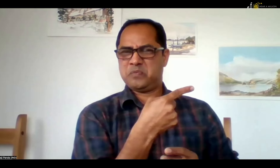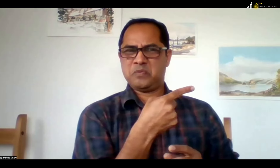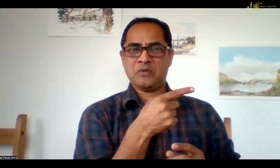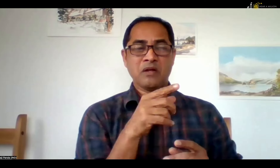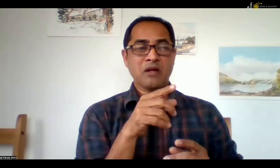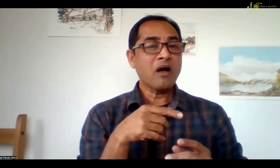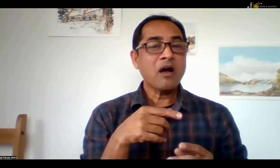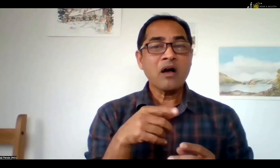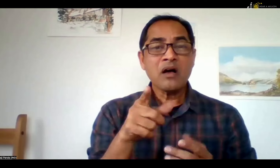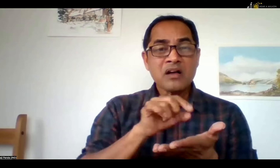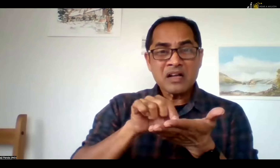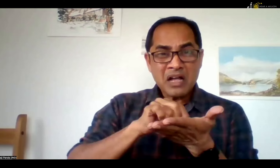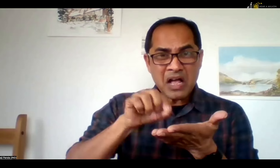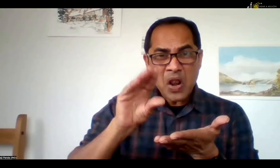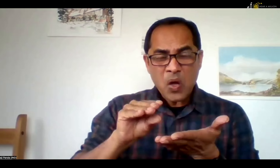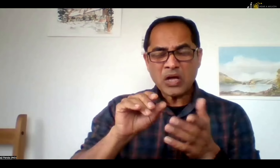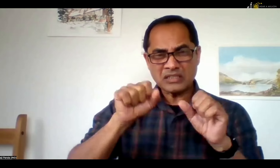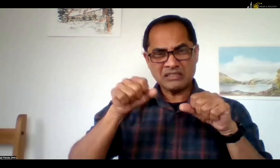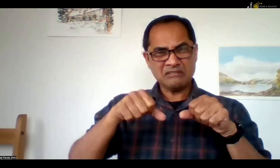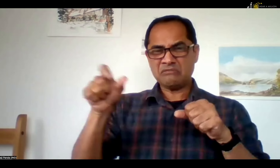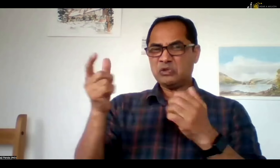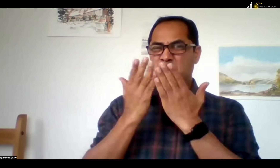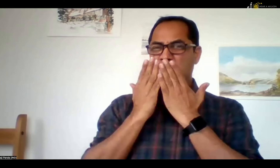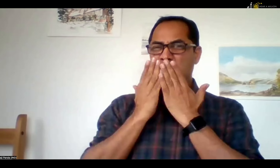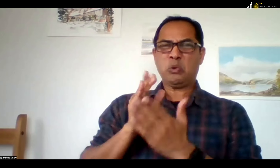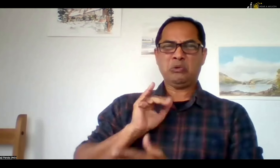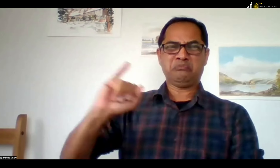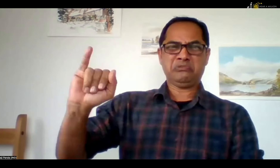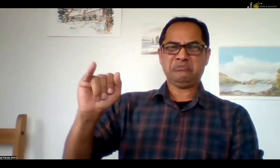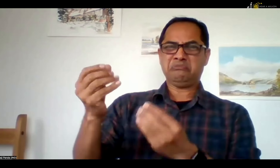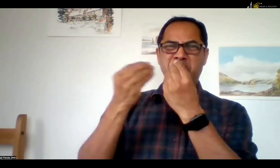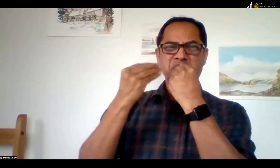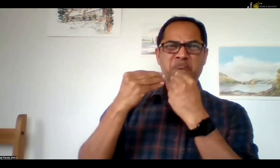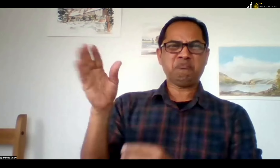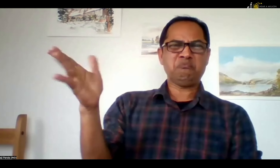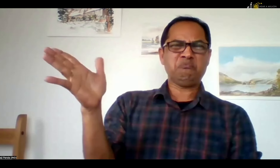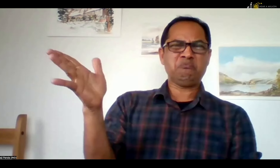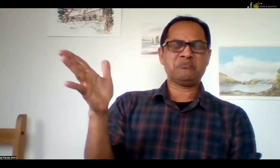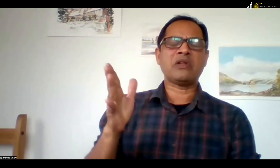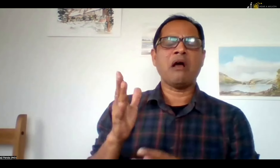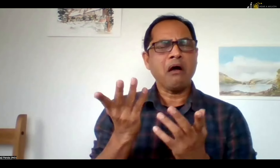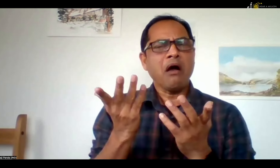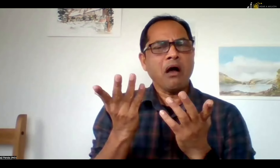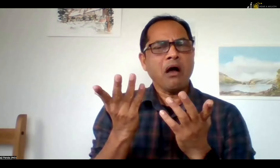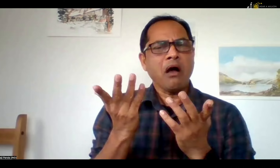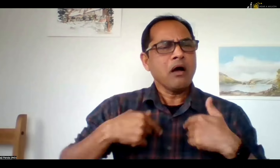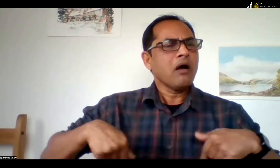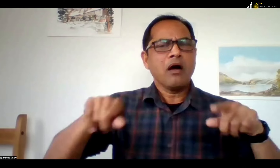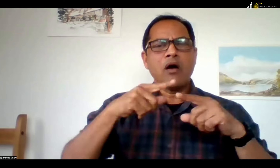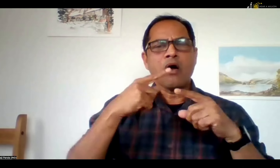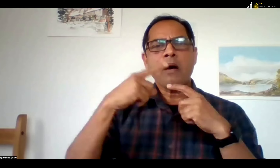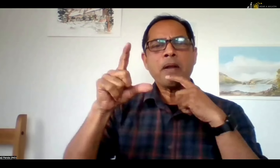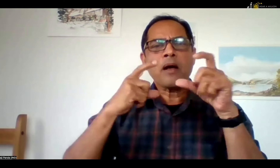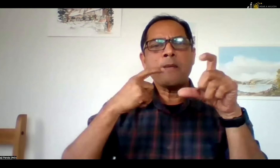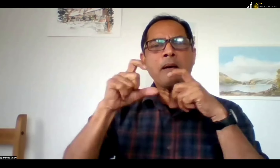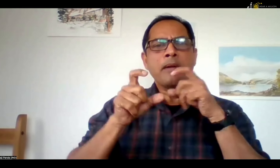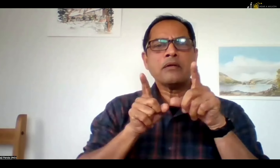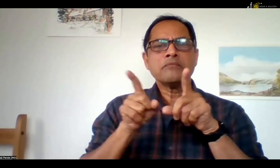And if somebody talked about us and our low literacy and education skills, we were quick to say that our